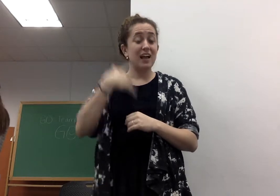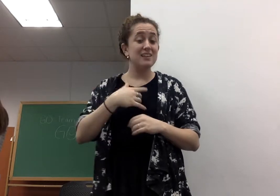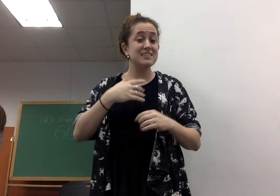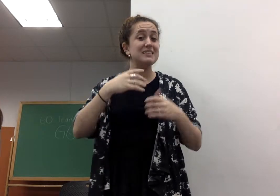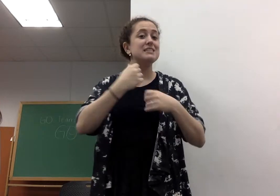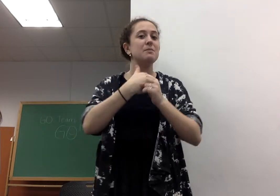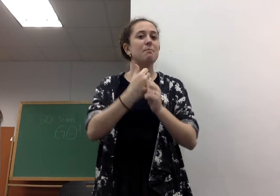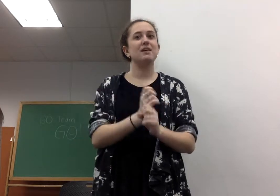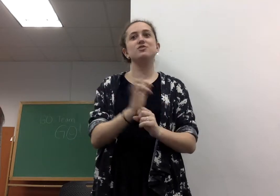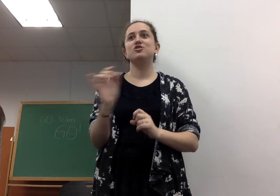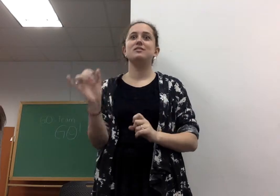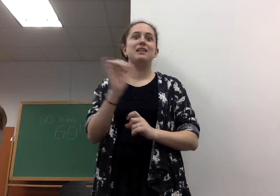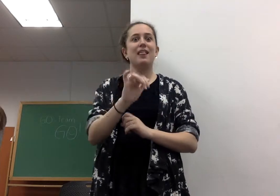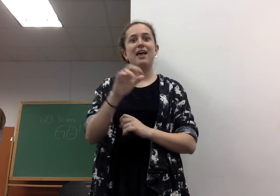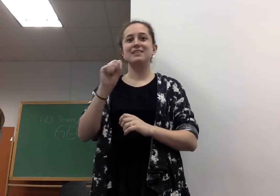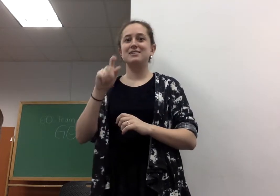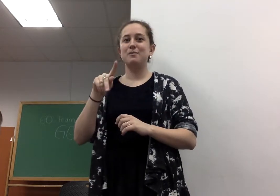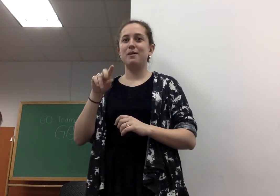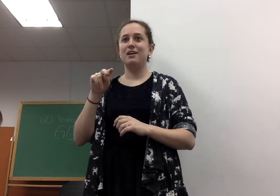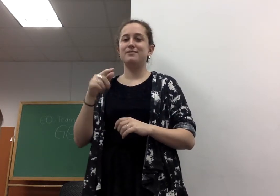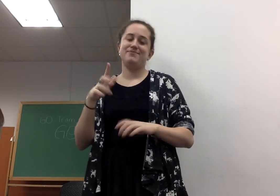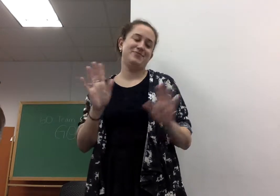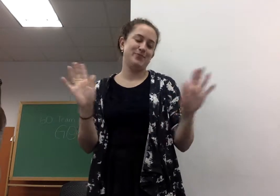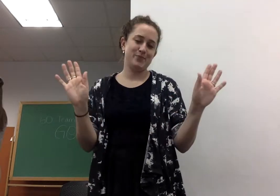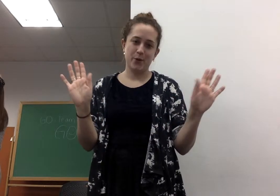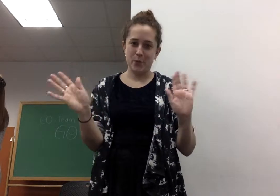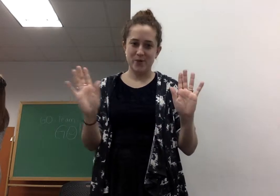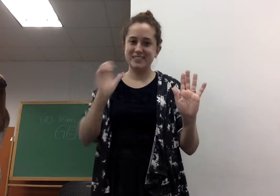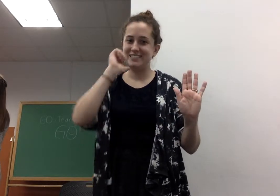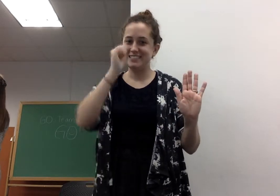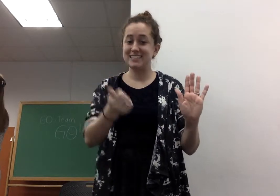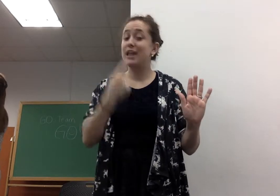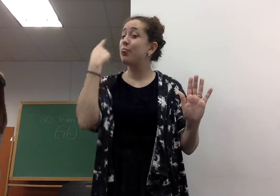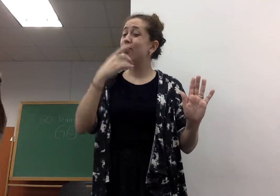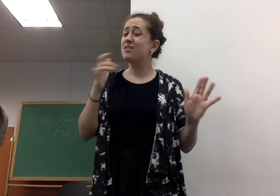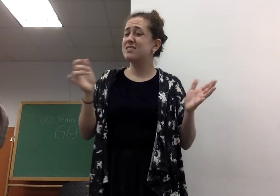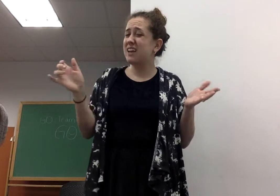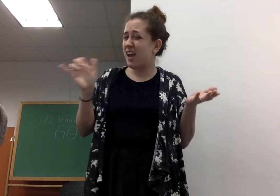just like the sponge. No, it doesn't feel like the sponge. It looks a little bit like it, but it doesn't feel like the sponge.